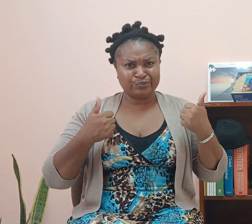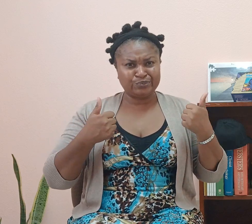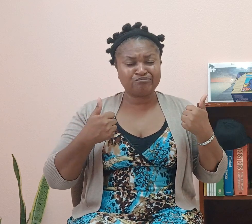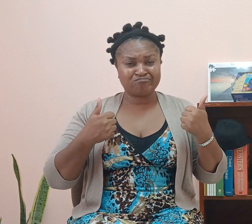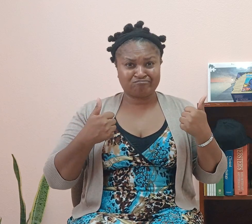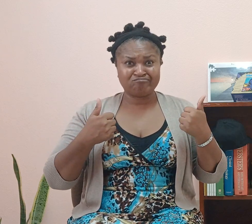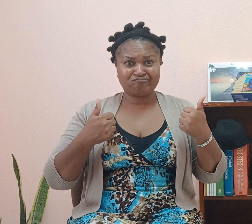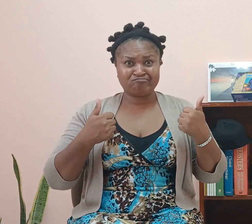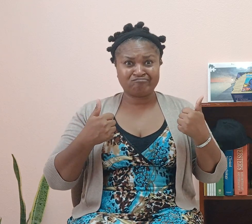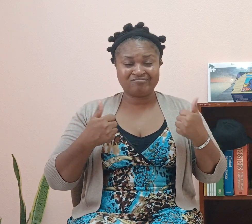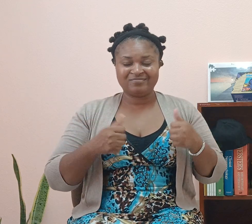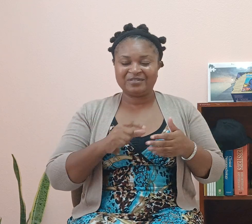32.